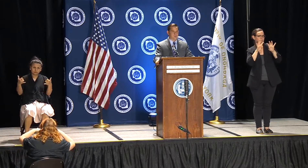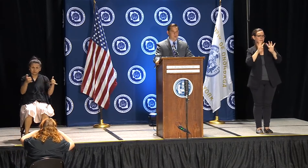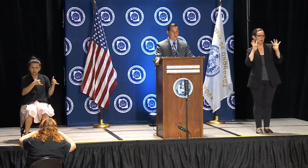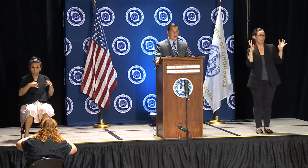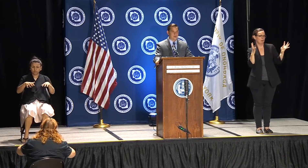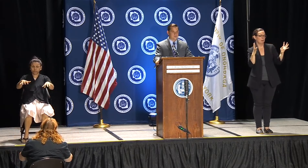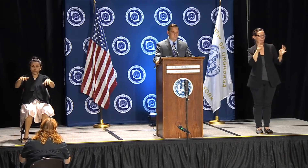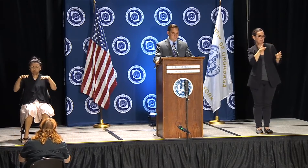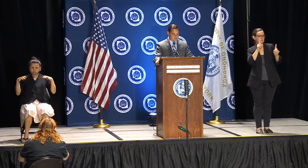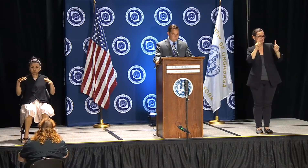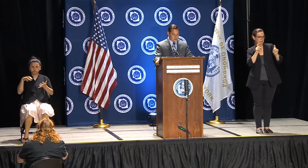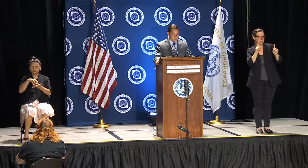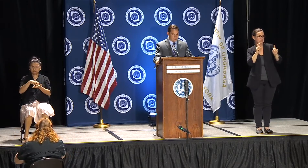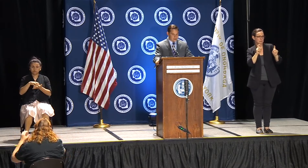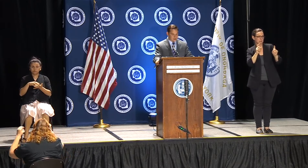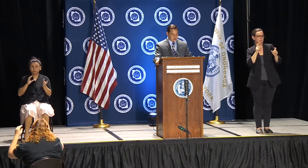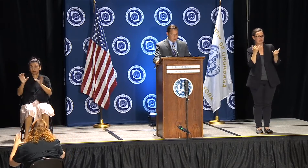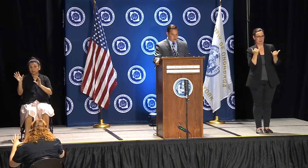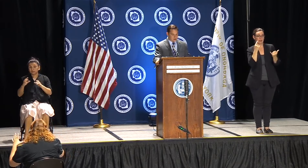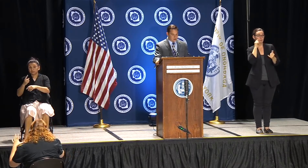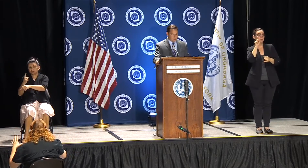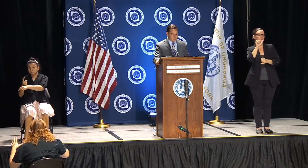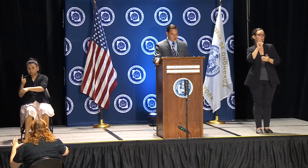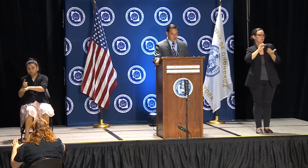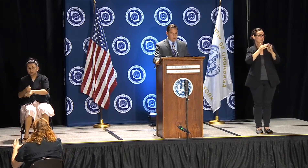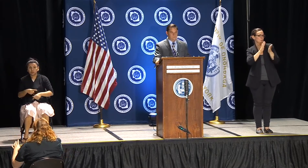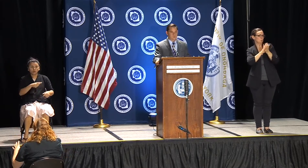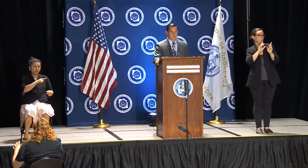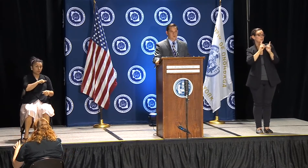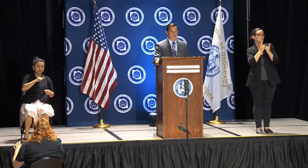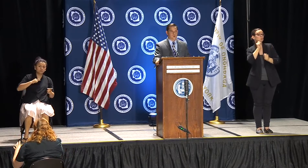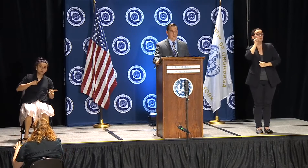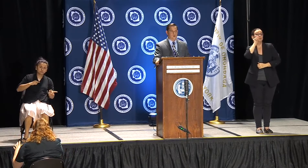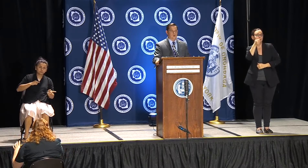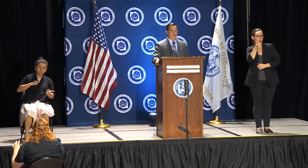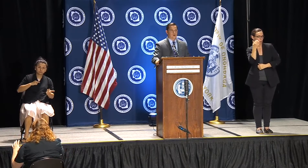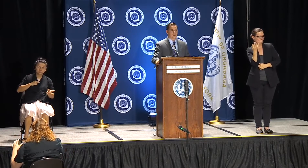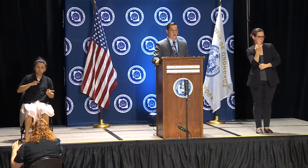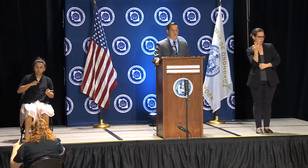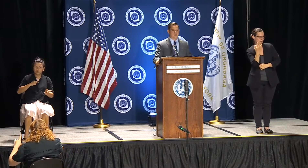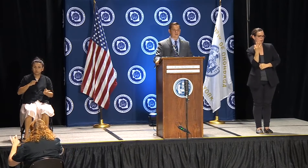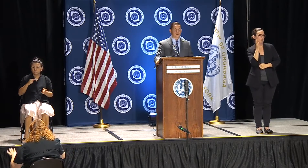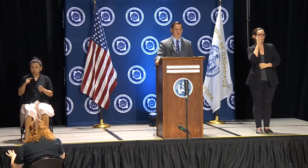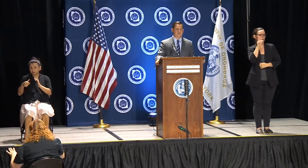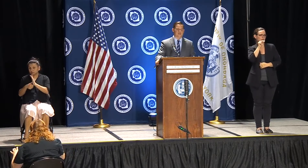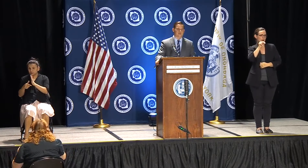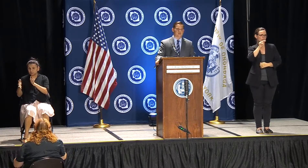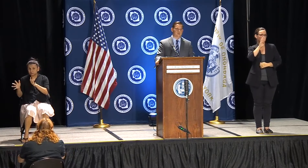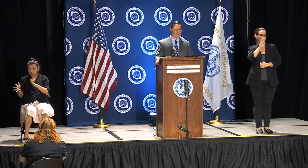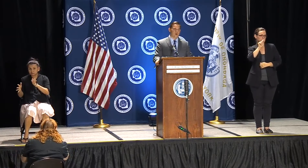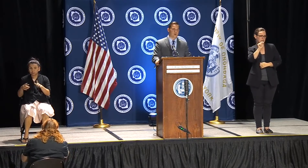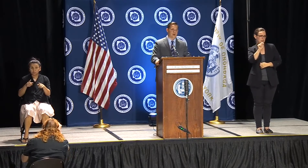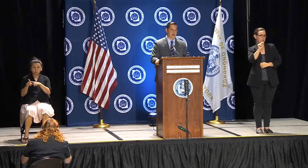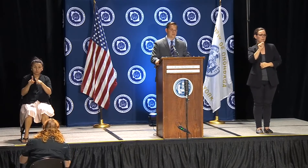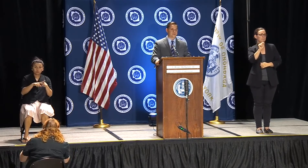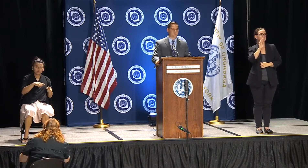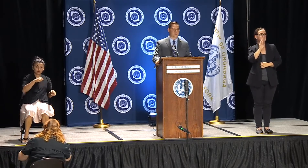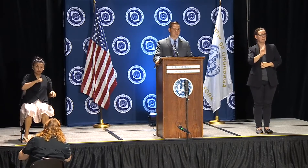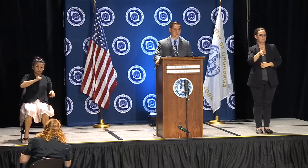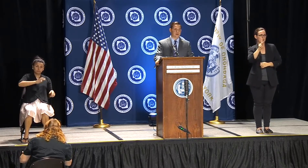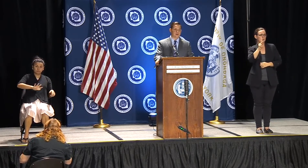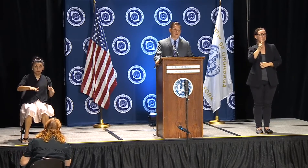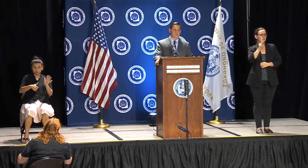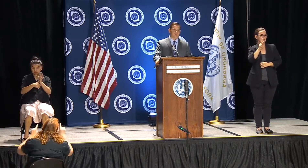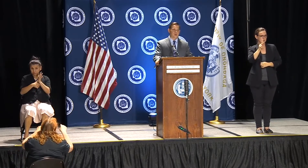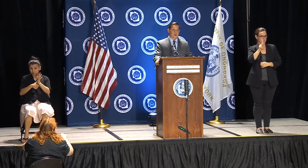district employee that has missed it, and any student as well that wants to go get tested tomorrow at MBT